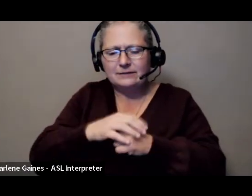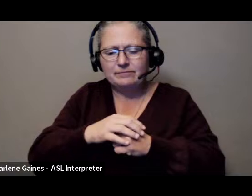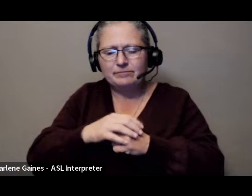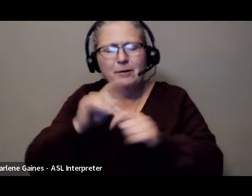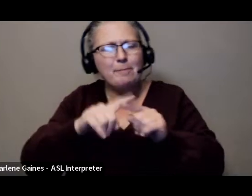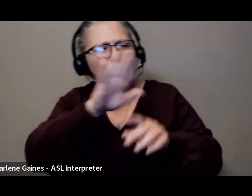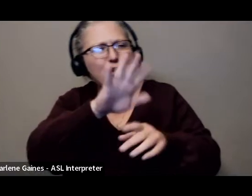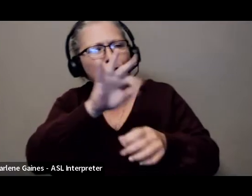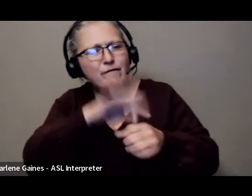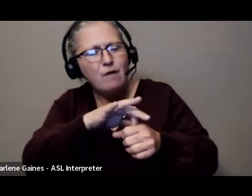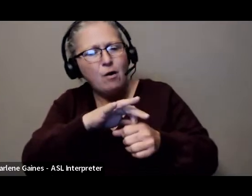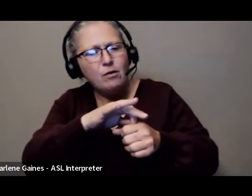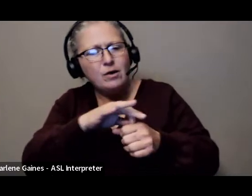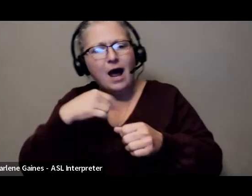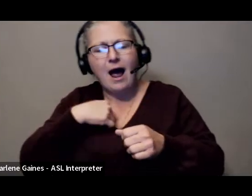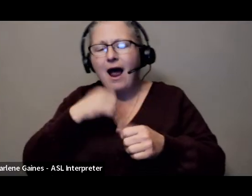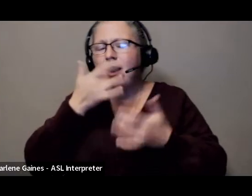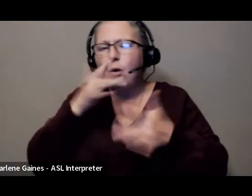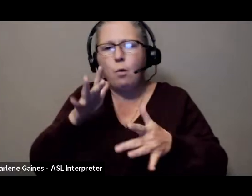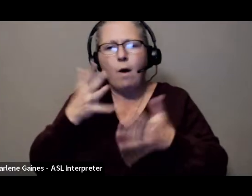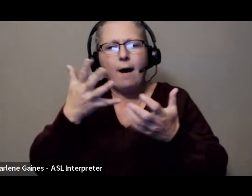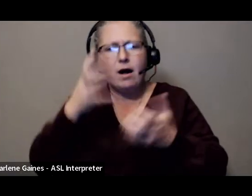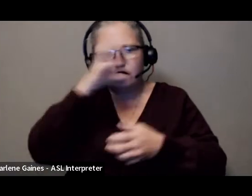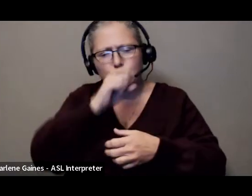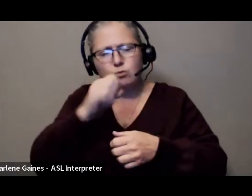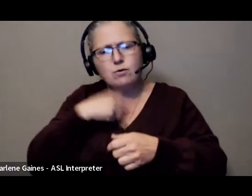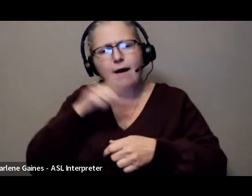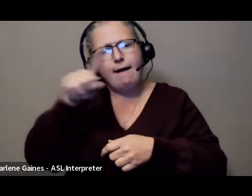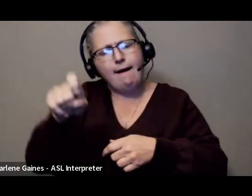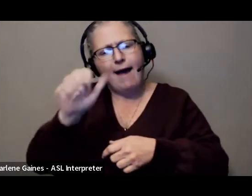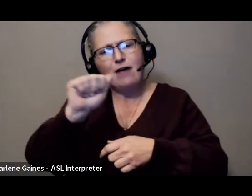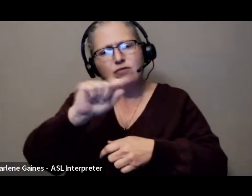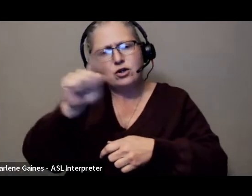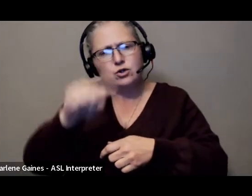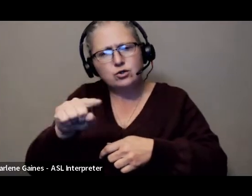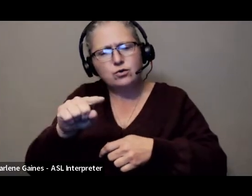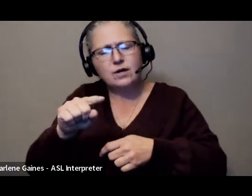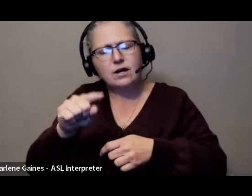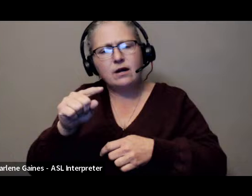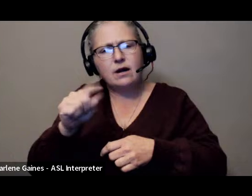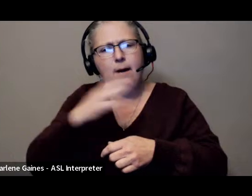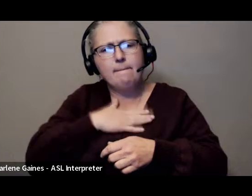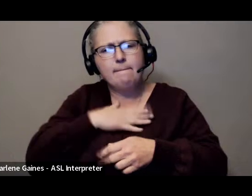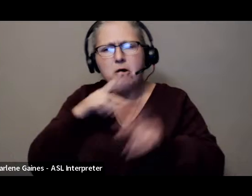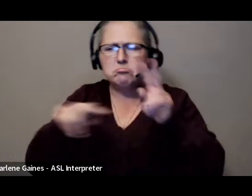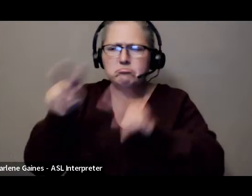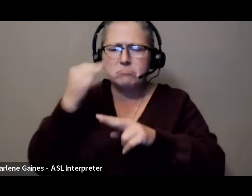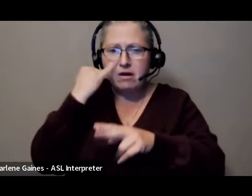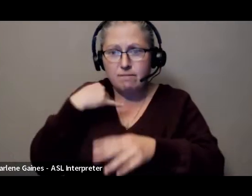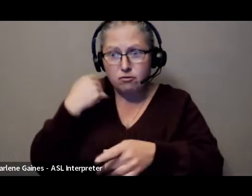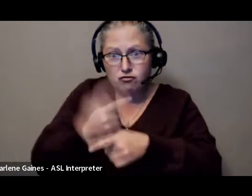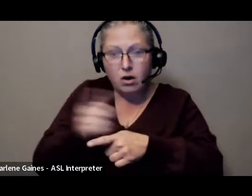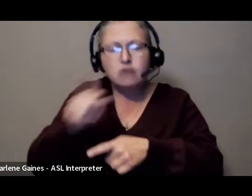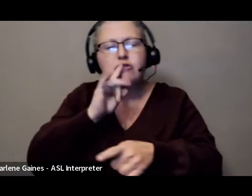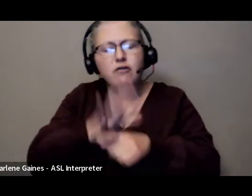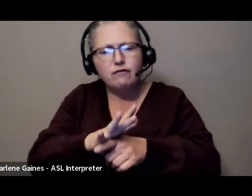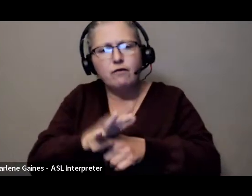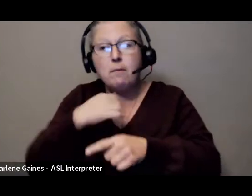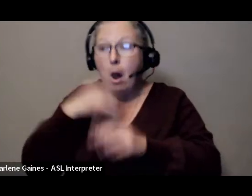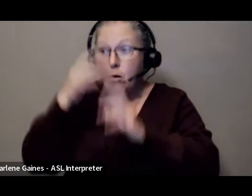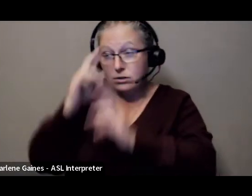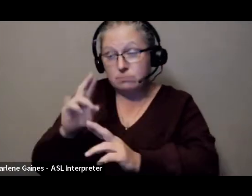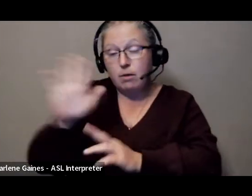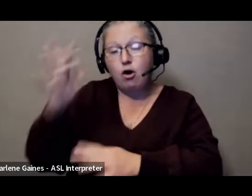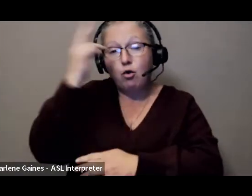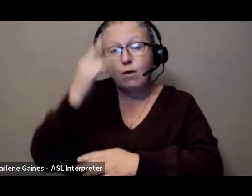not your participate vote, in the reciting, and I did not want to make assumptions, so I asked Trustee Andrade Zuniga if my observations were correct, and she confirmed they were. While I respect her